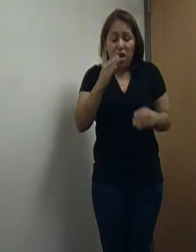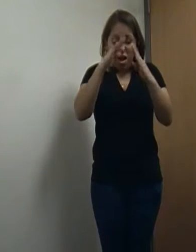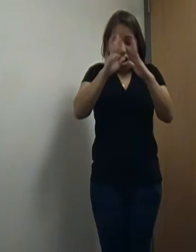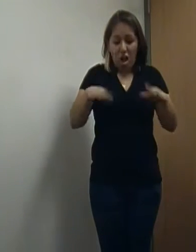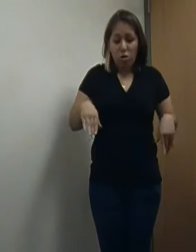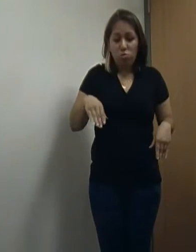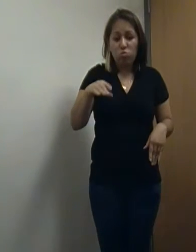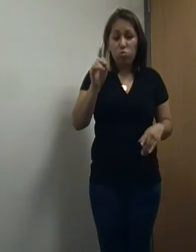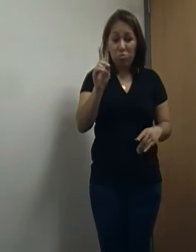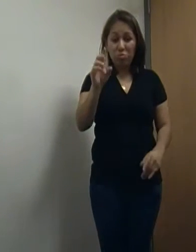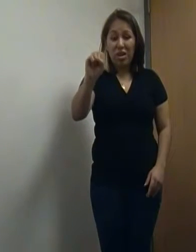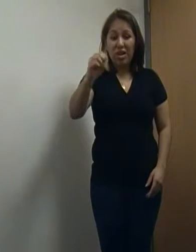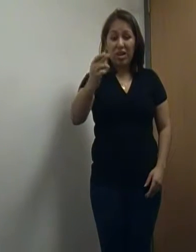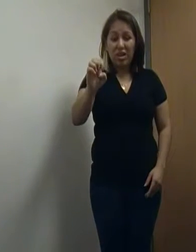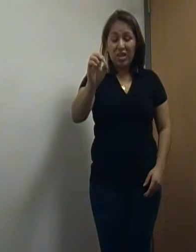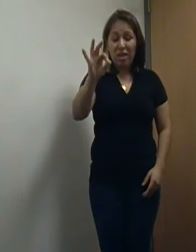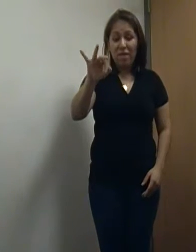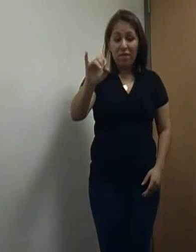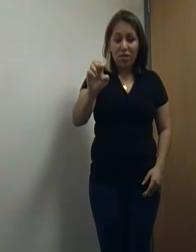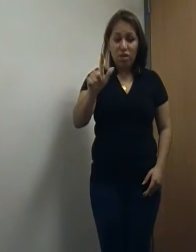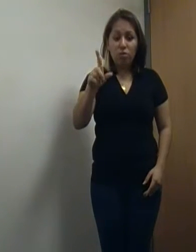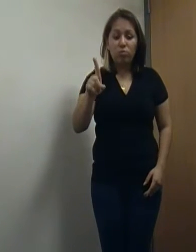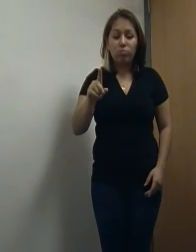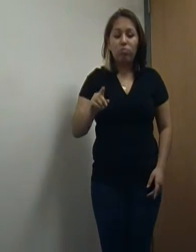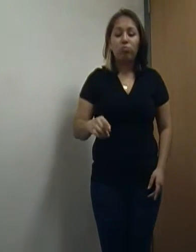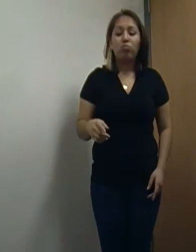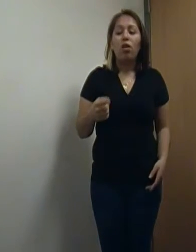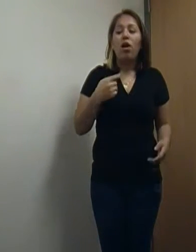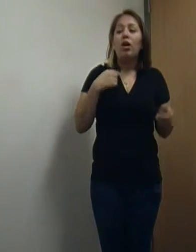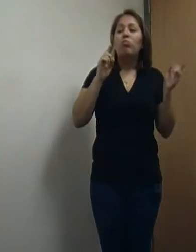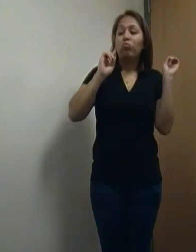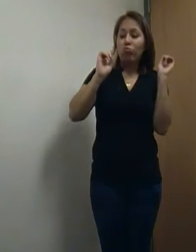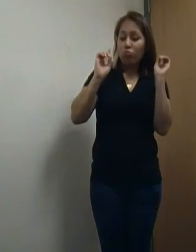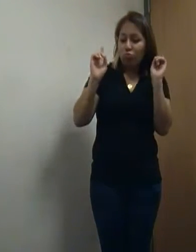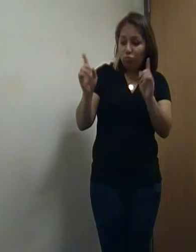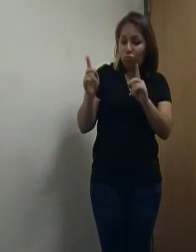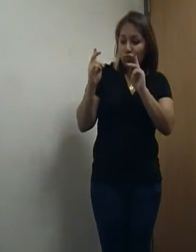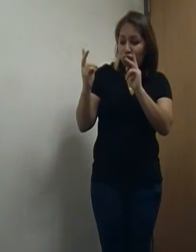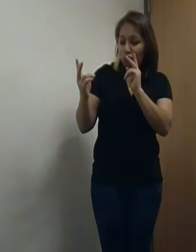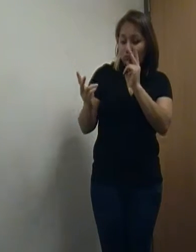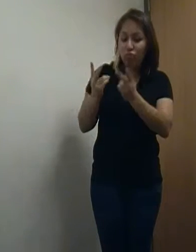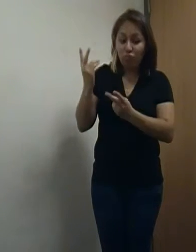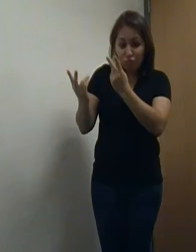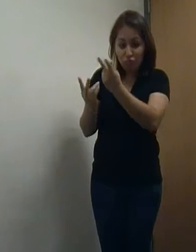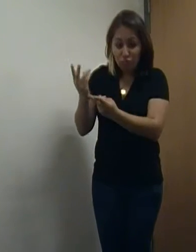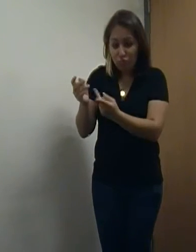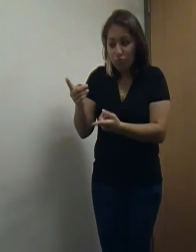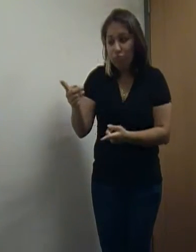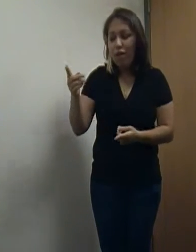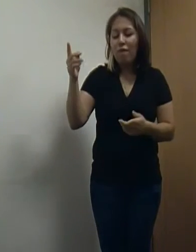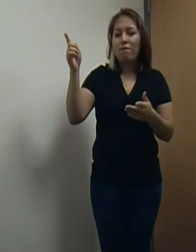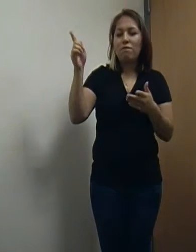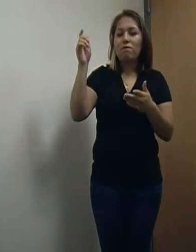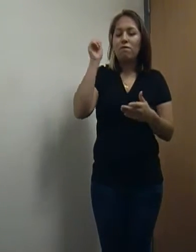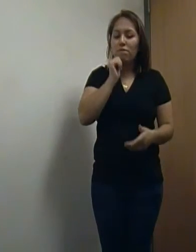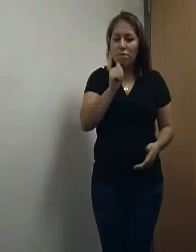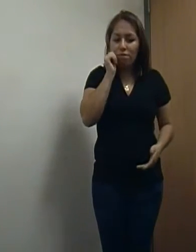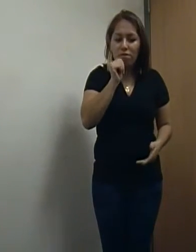And we used to visit there every Sunday. And I'm going to tell you what the inside of the house was like compared with what